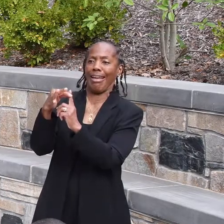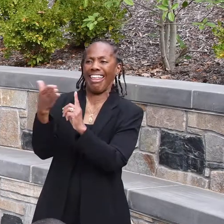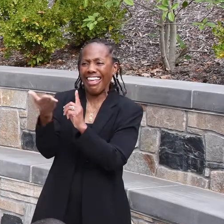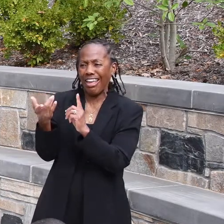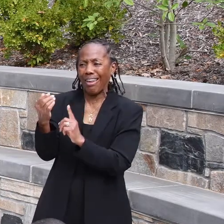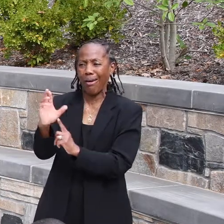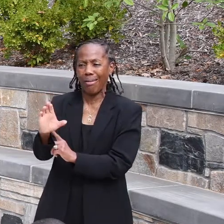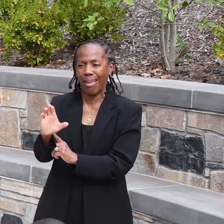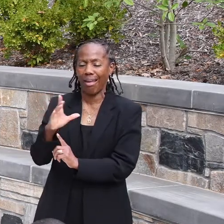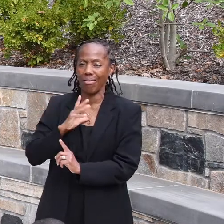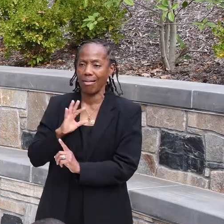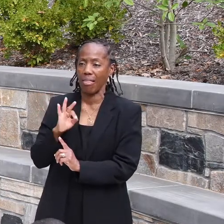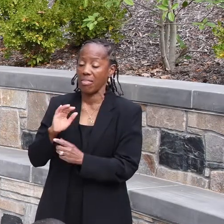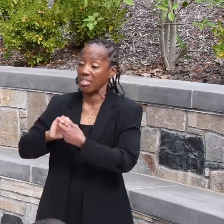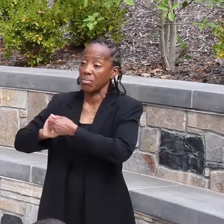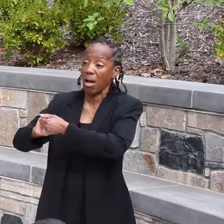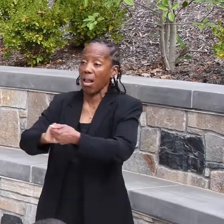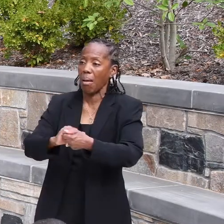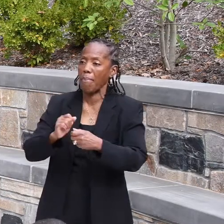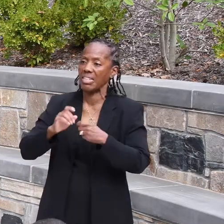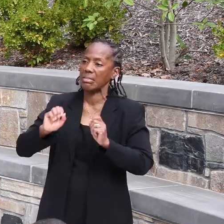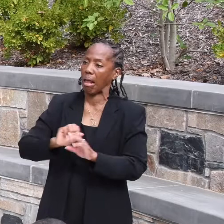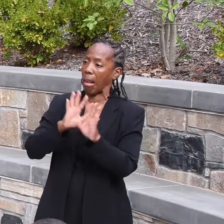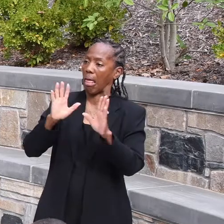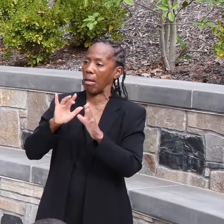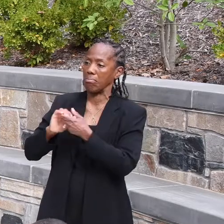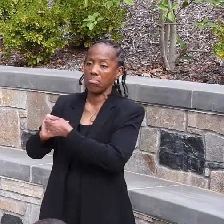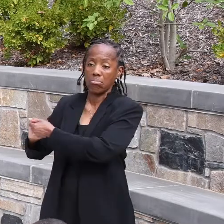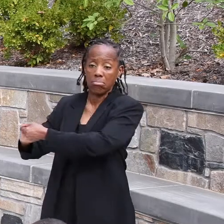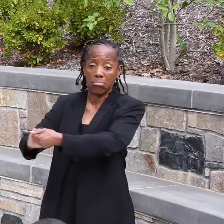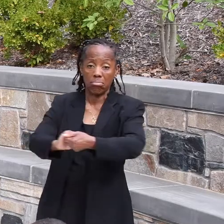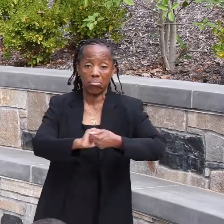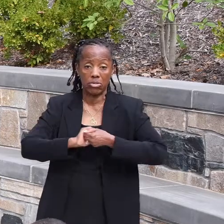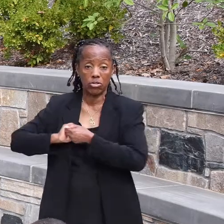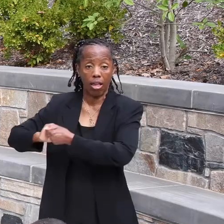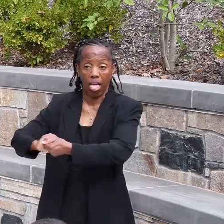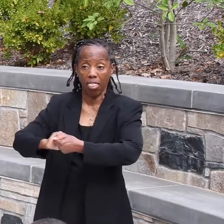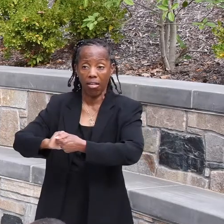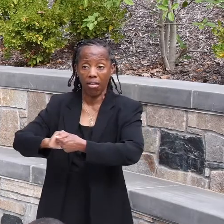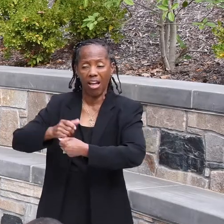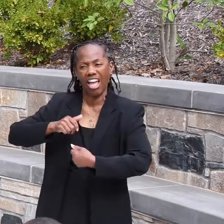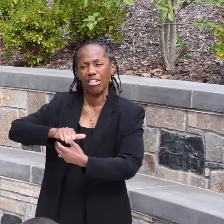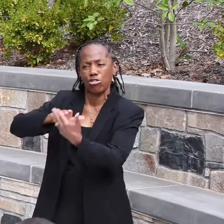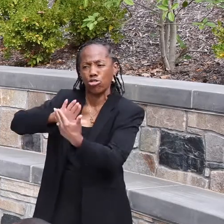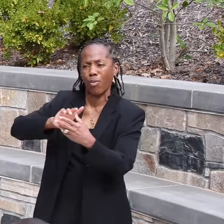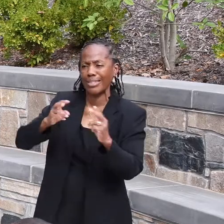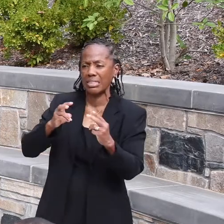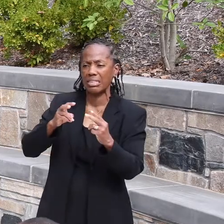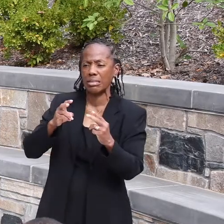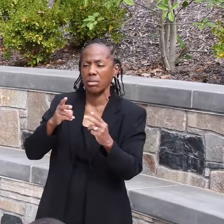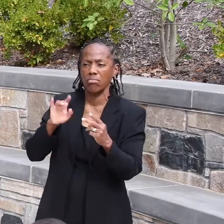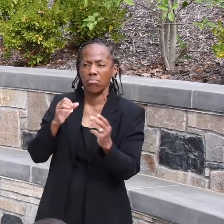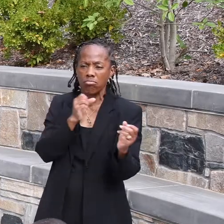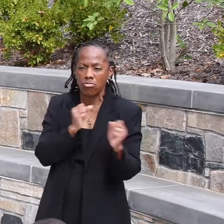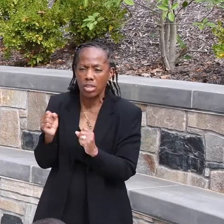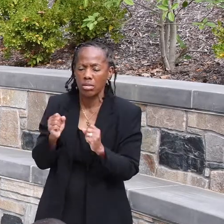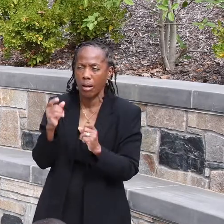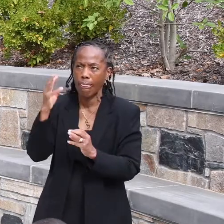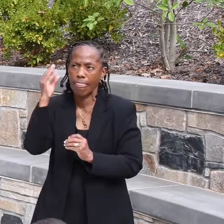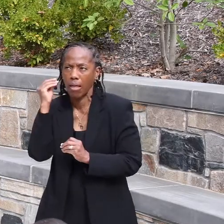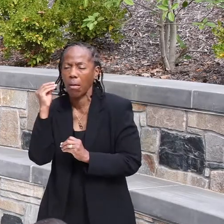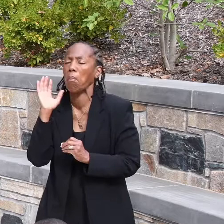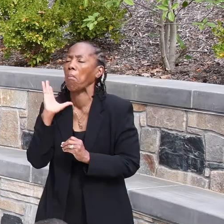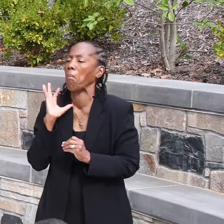special. This partnership makes clear when we work together, when we address issues strategically and